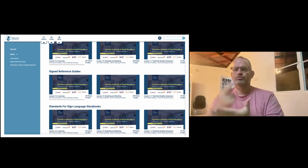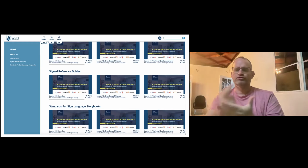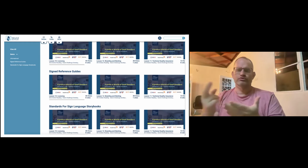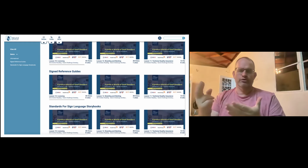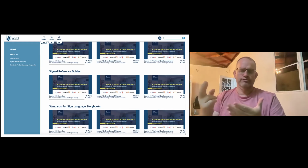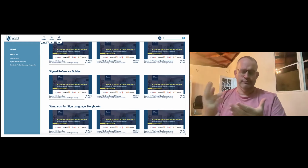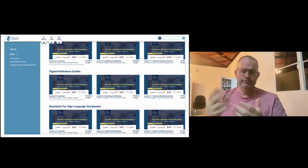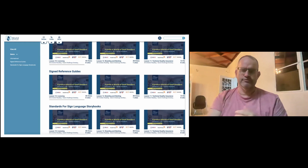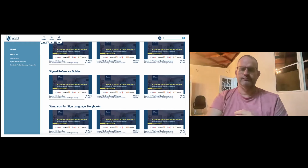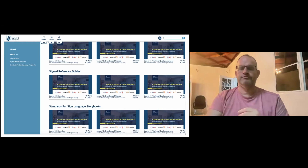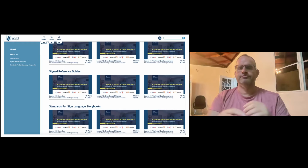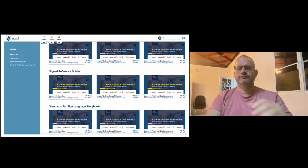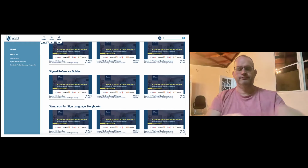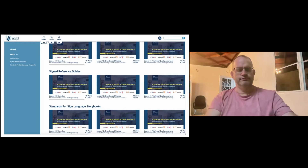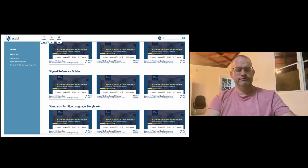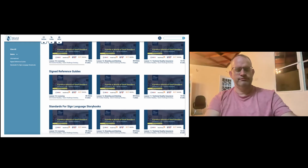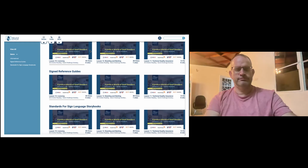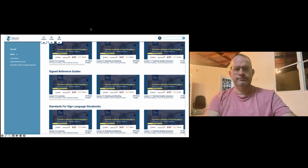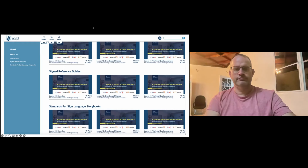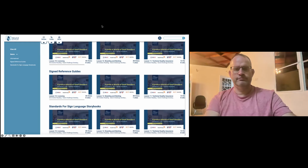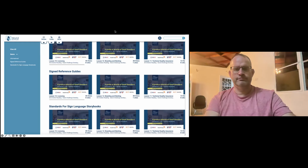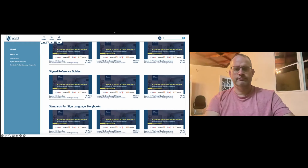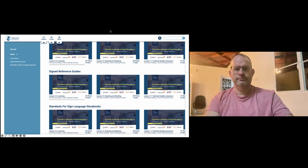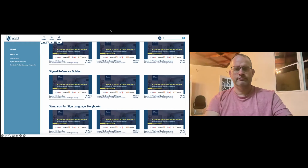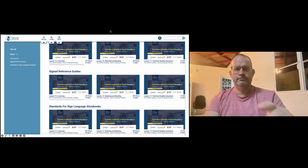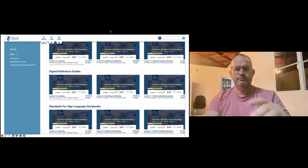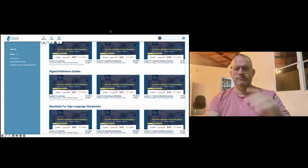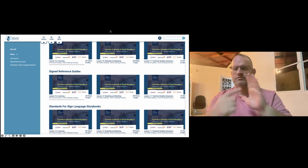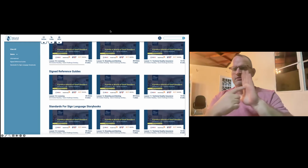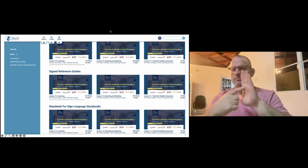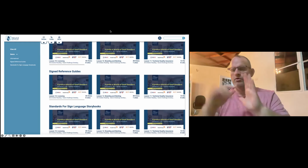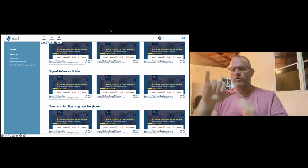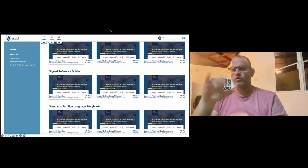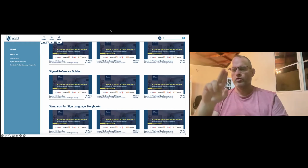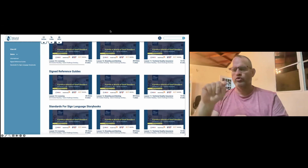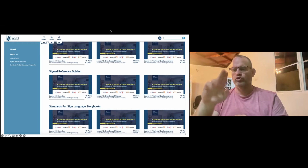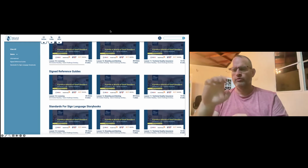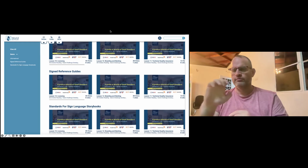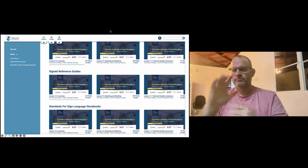guidelines with live links so that you can jump directly to resources.